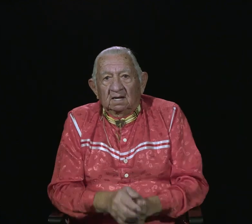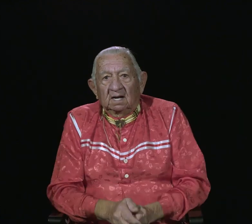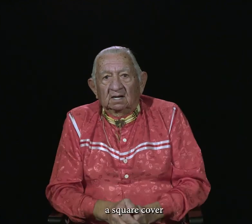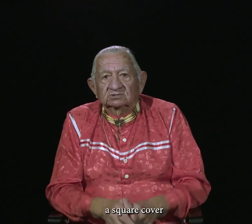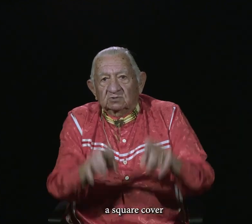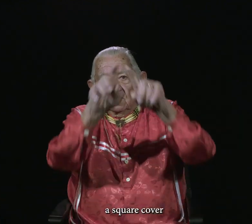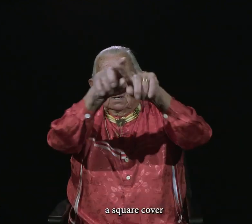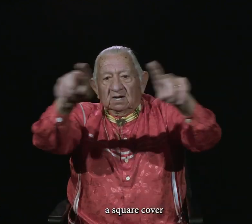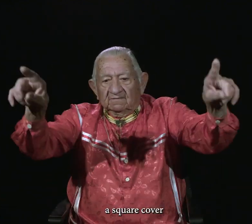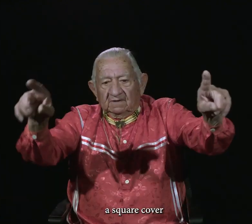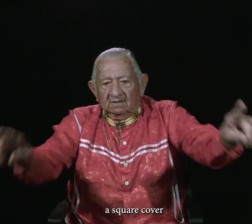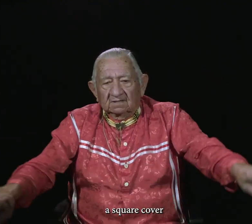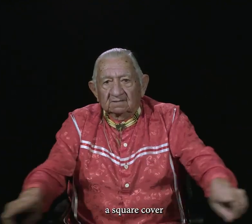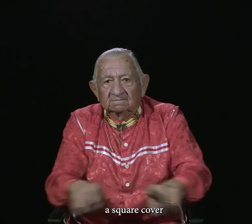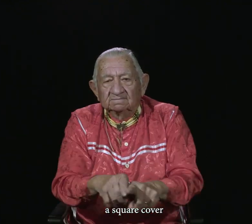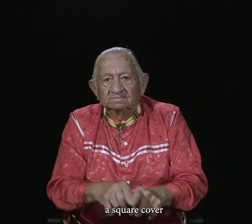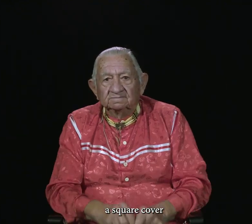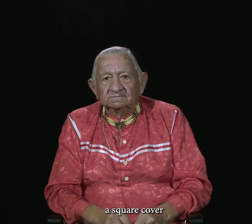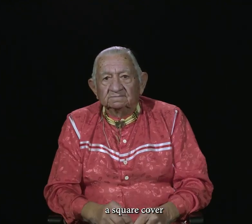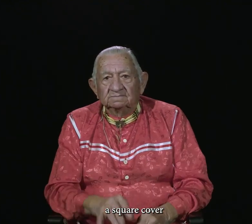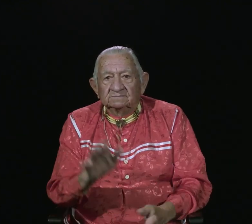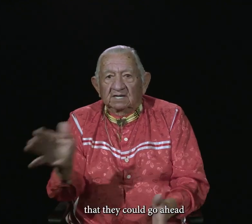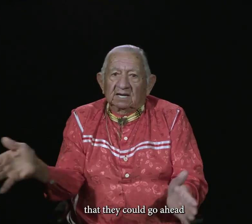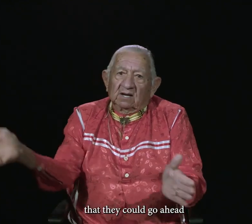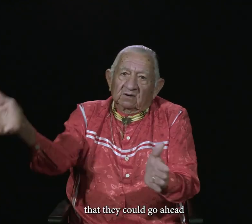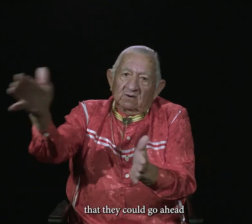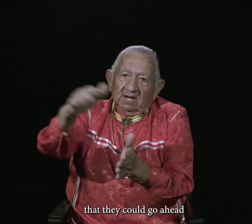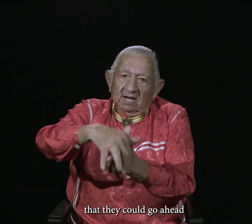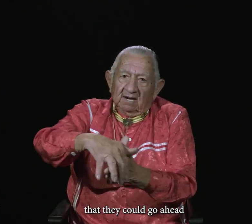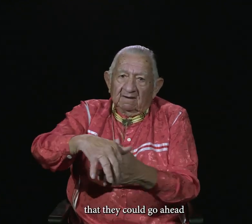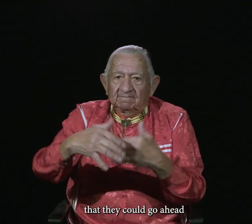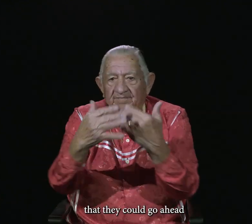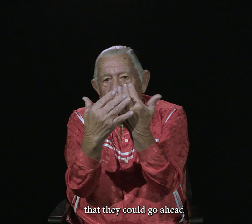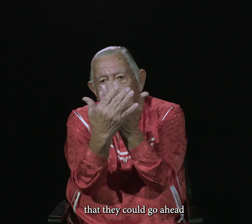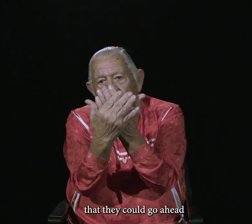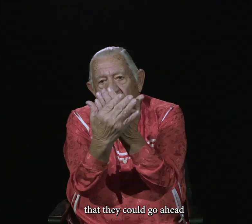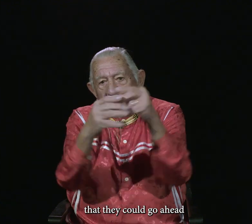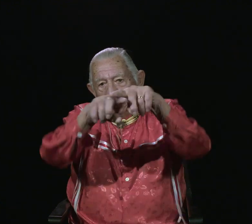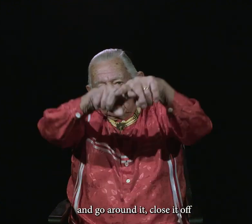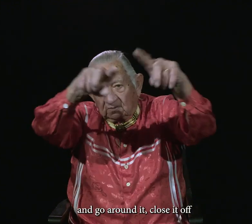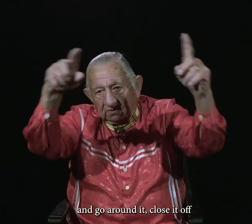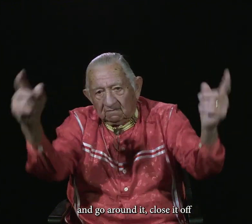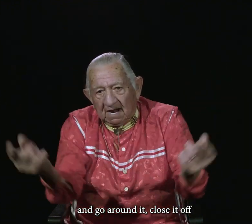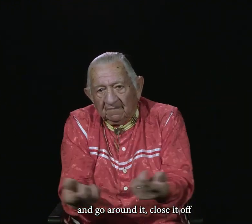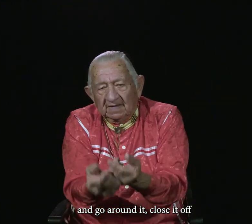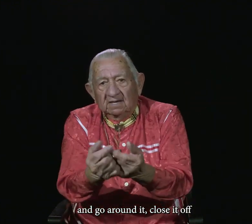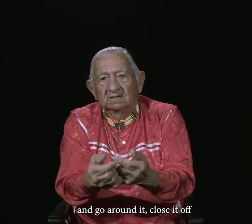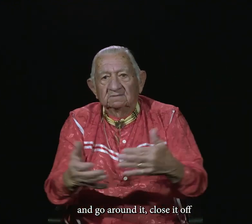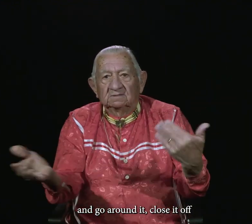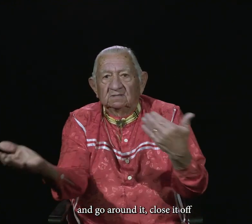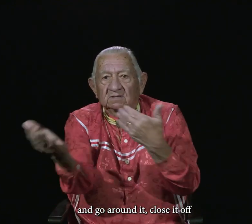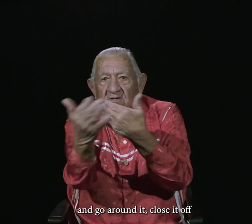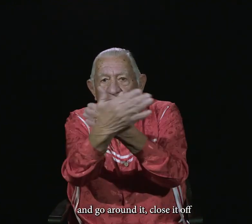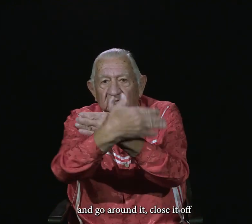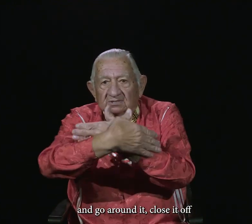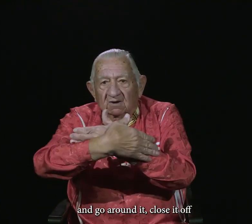a square cover that they could go ahead and go around that, close it